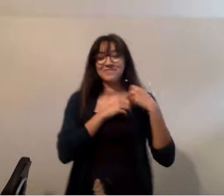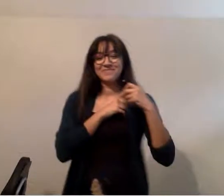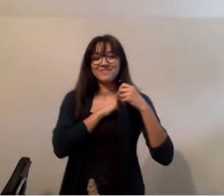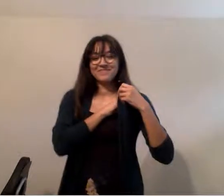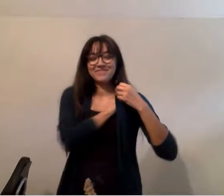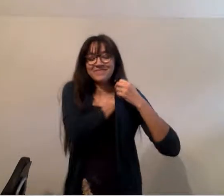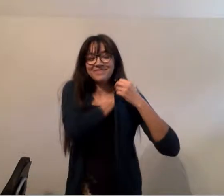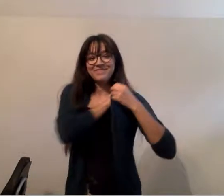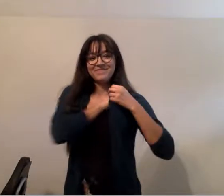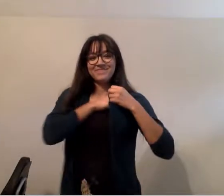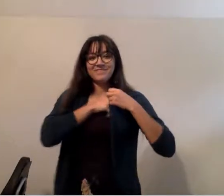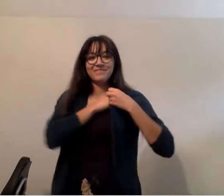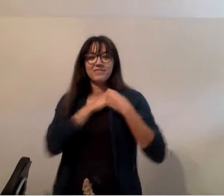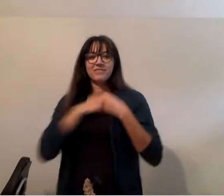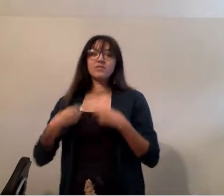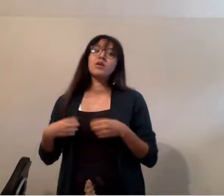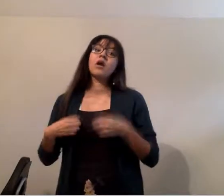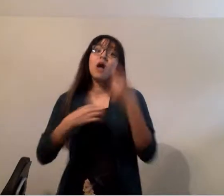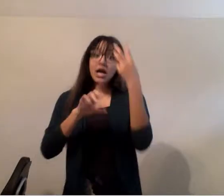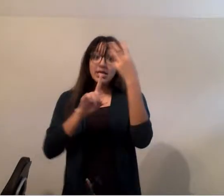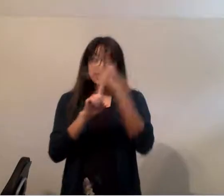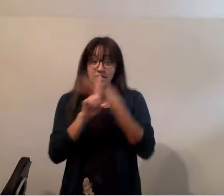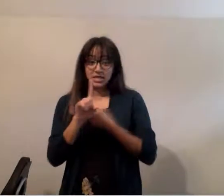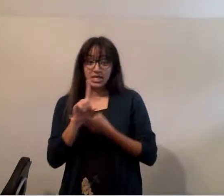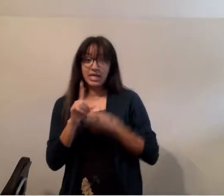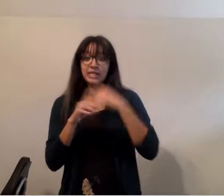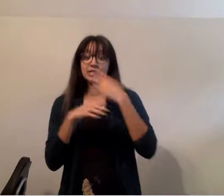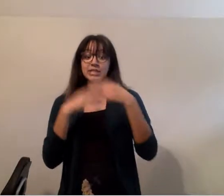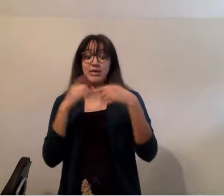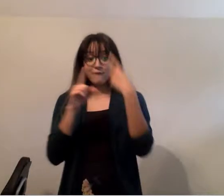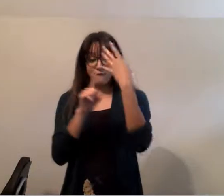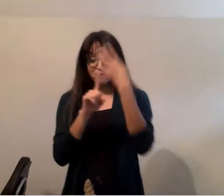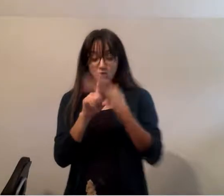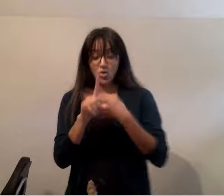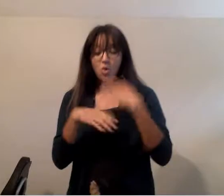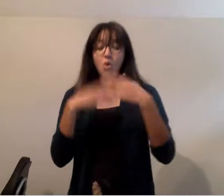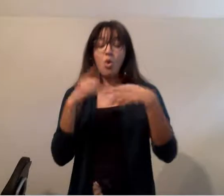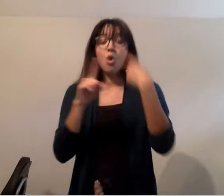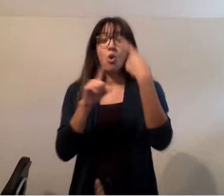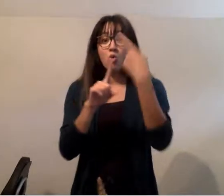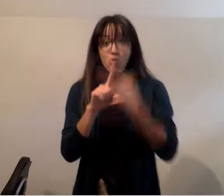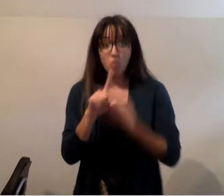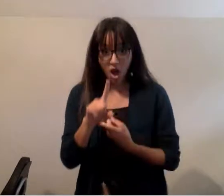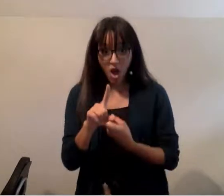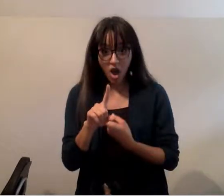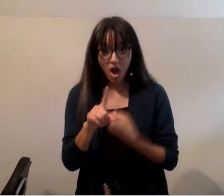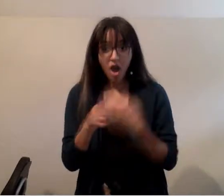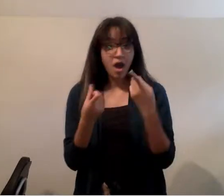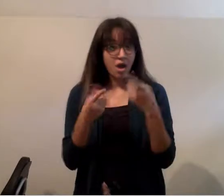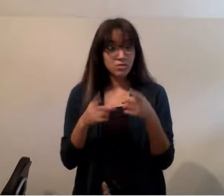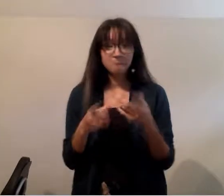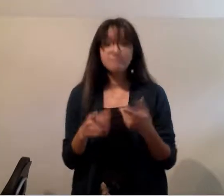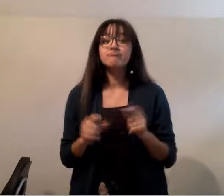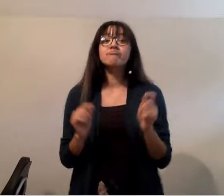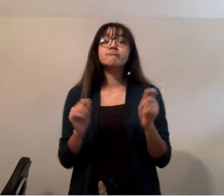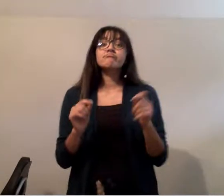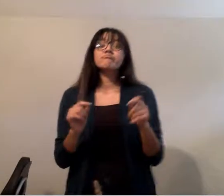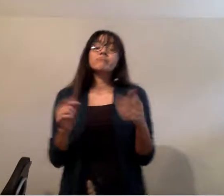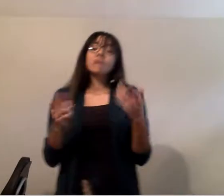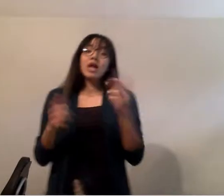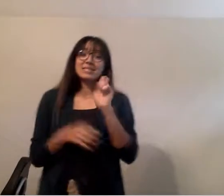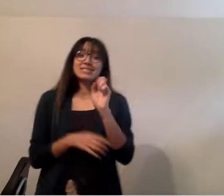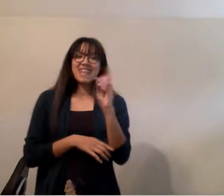As 6 months turned into 4, and then 2, and then 1, the people of TED decided to release the speakers. And I opened